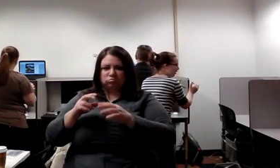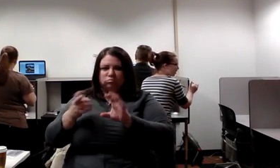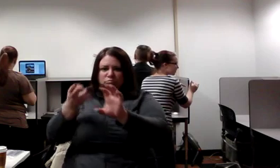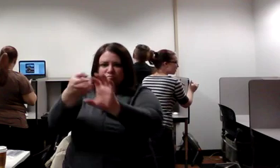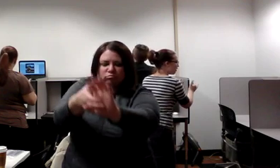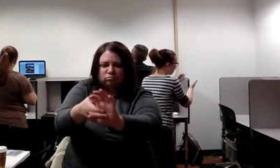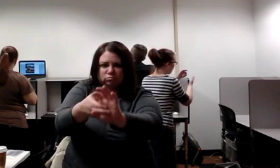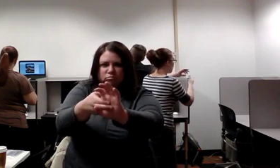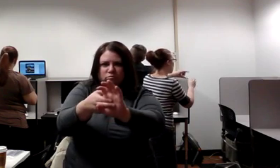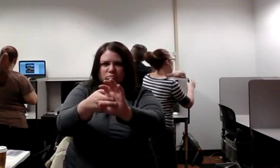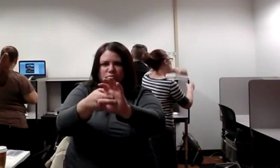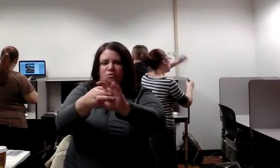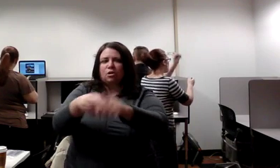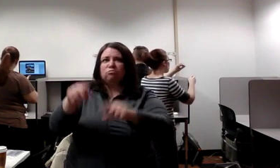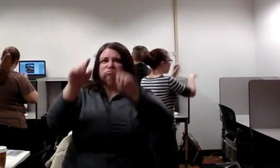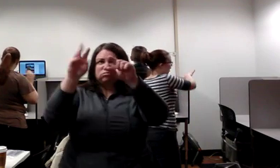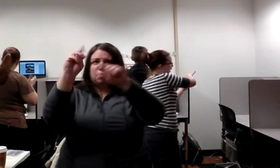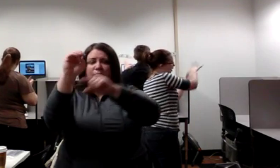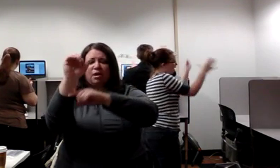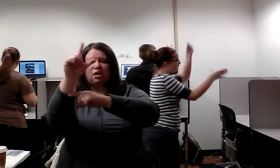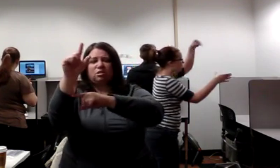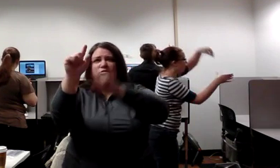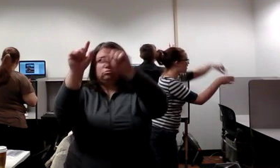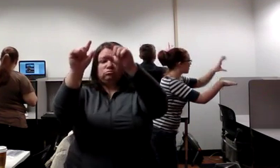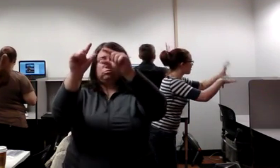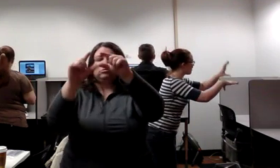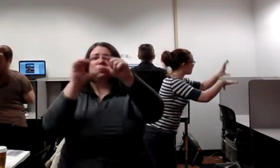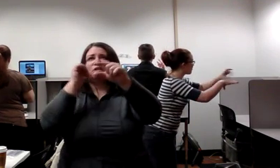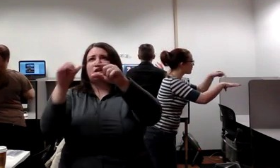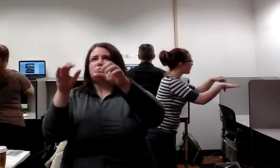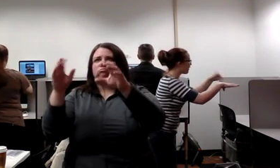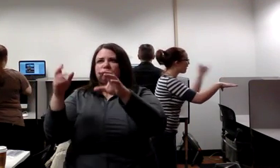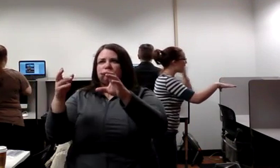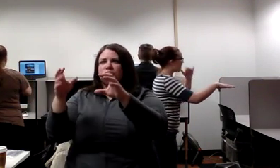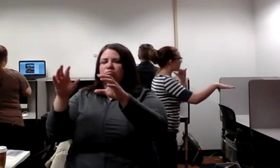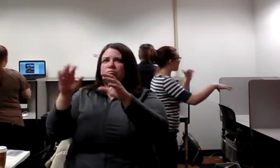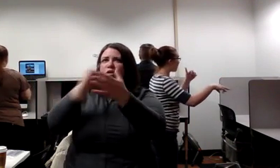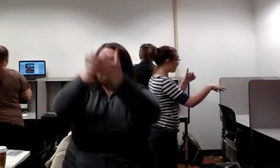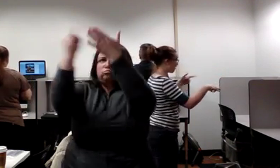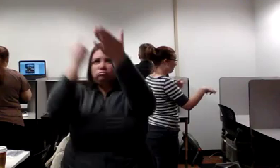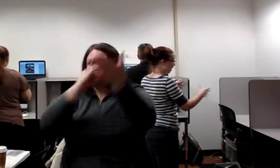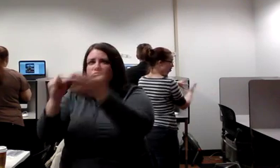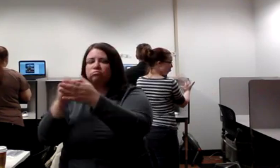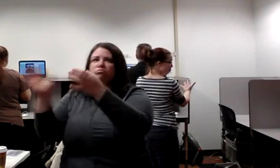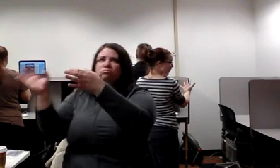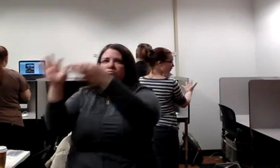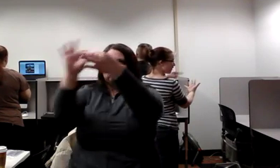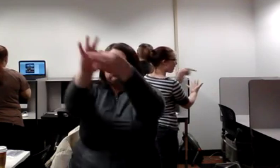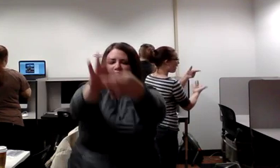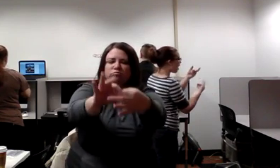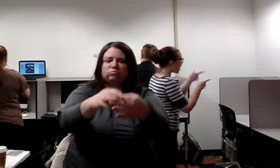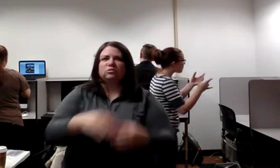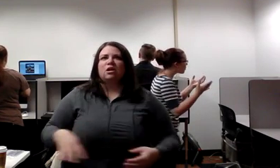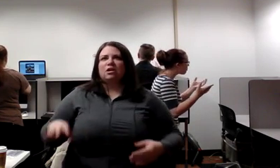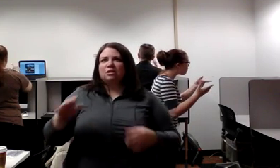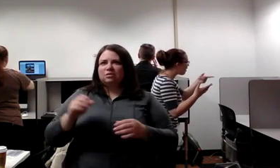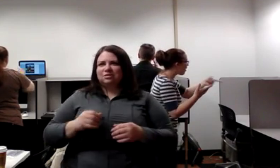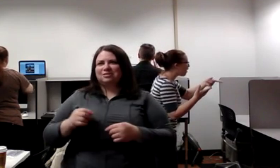multiple typefaces or proportionally spaced fonts. And since Windows just copied the Mac, it's likely that no personal computer would have them.